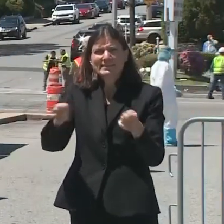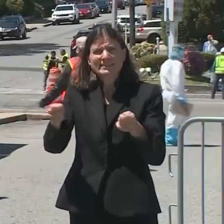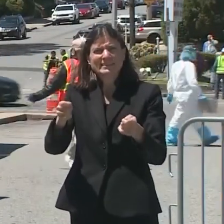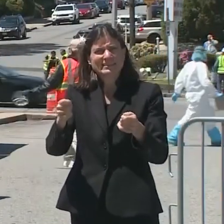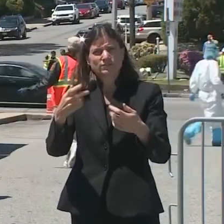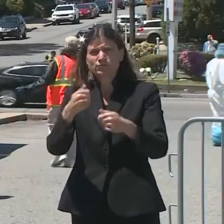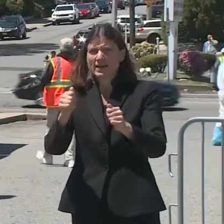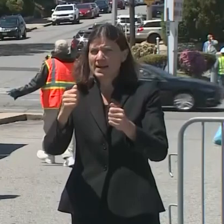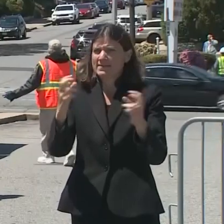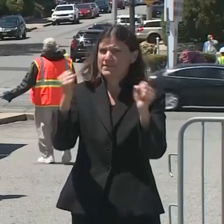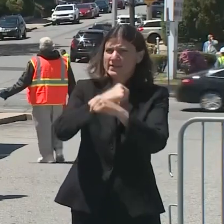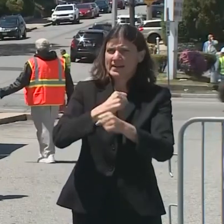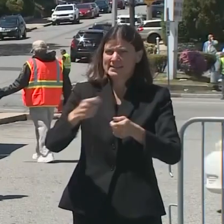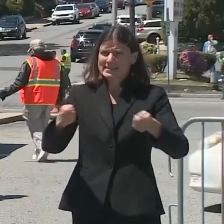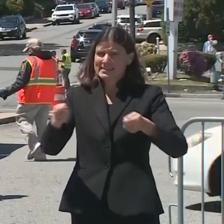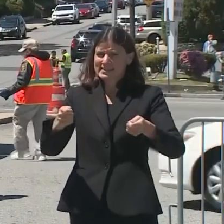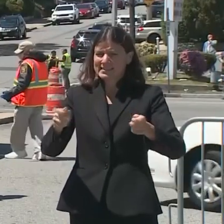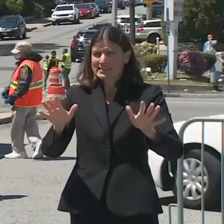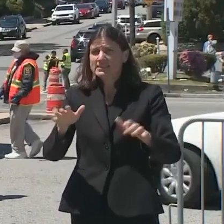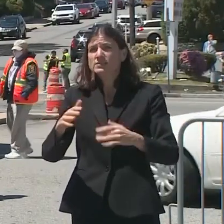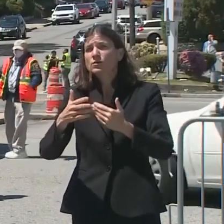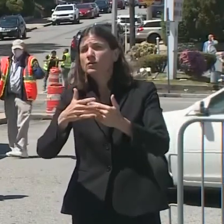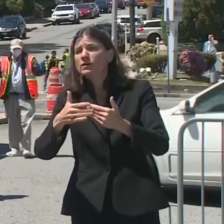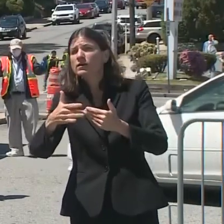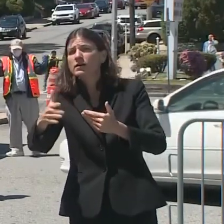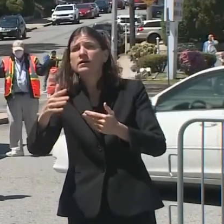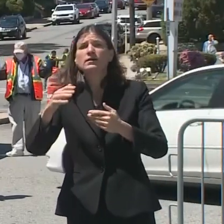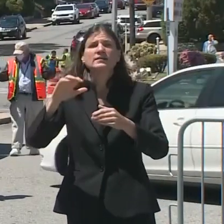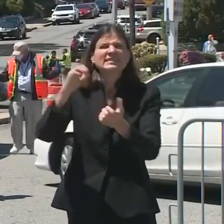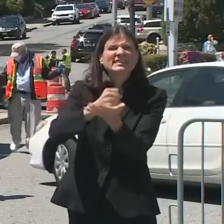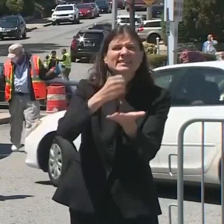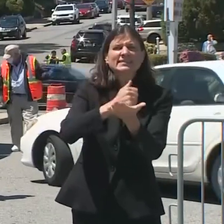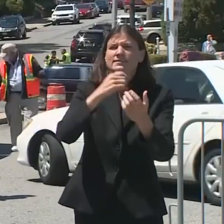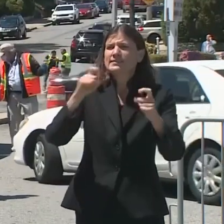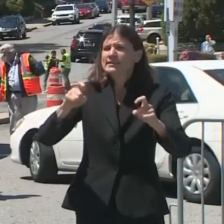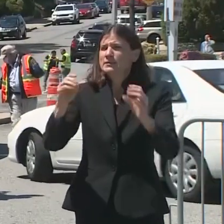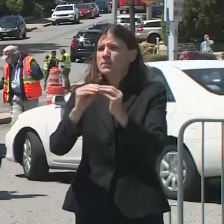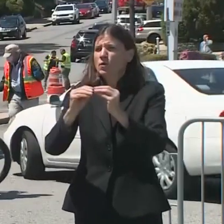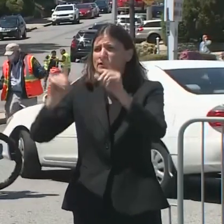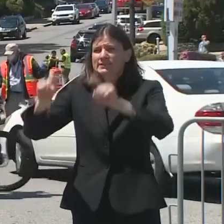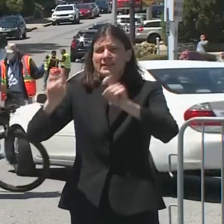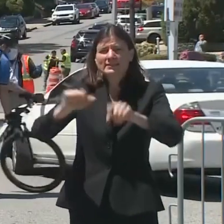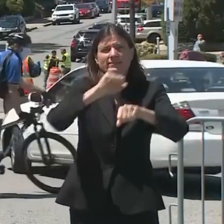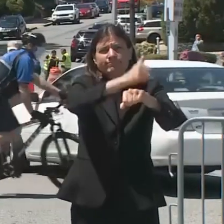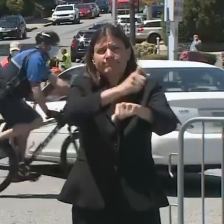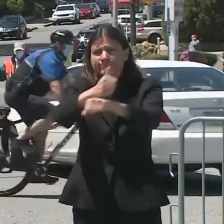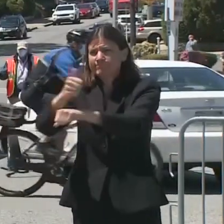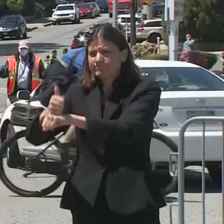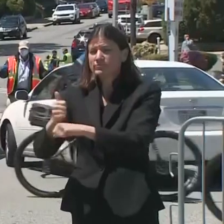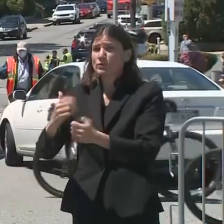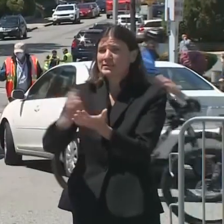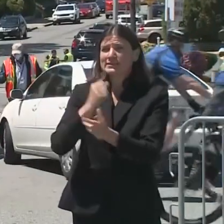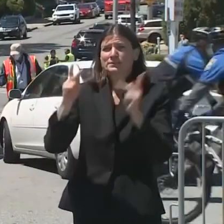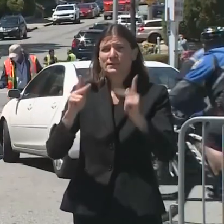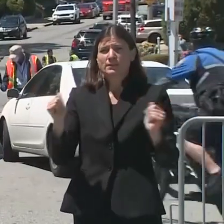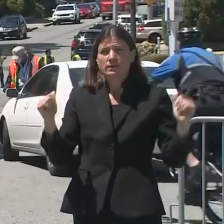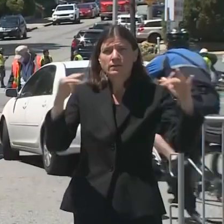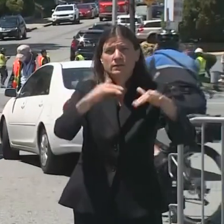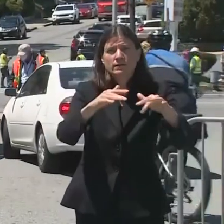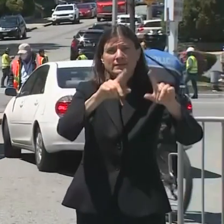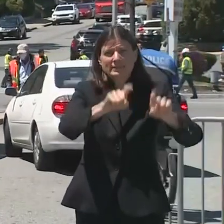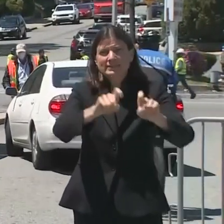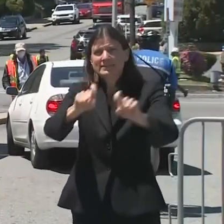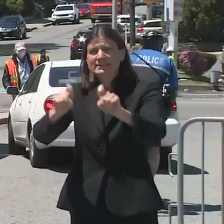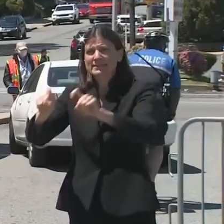to plan the reopening process. The COVID Command Center, along with the healthcare community, got to work early on this to ramp up our testing